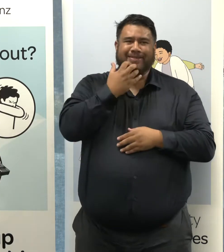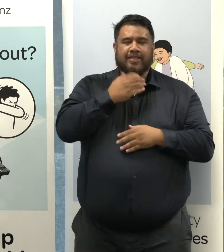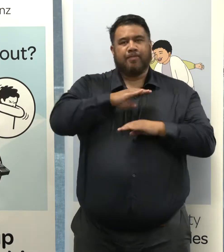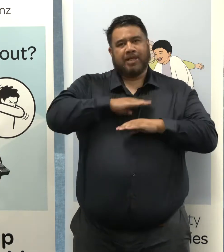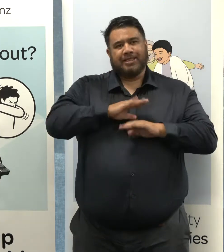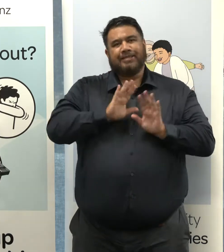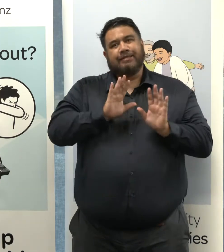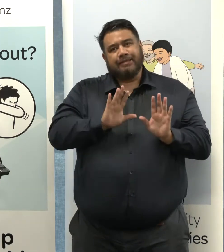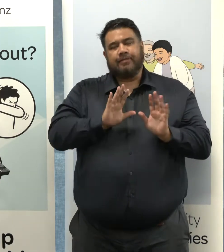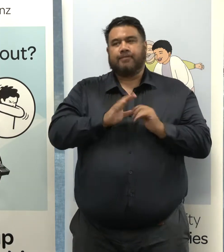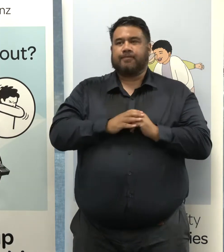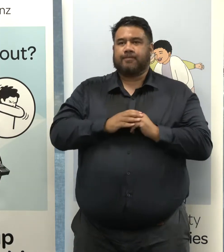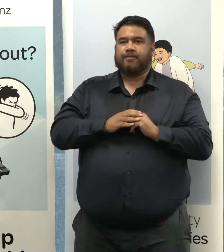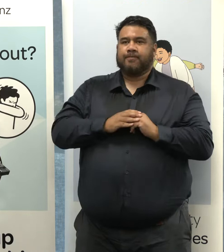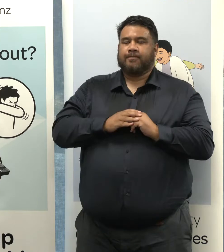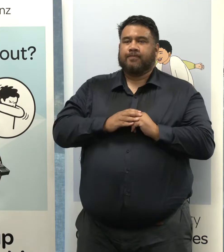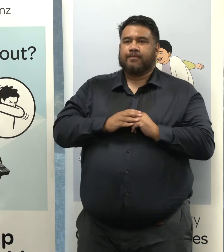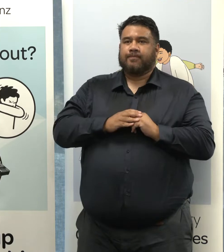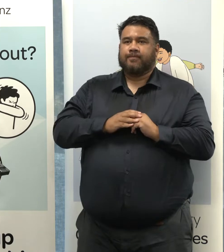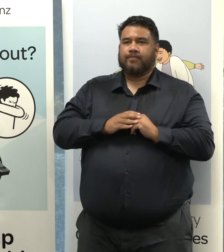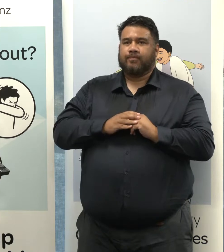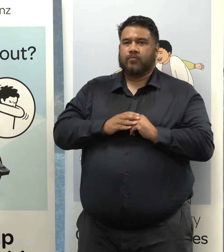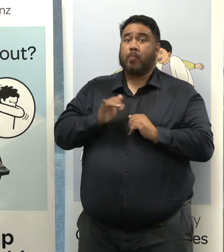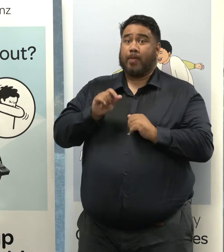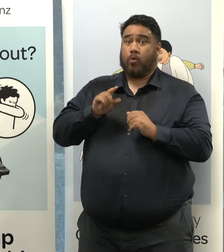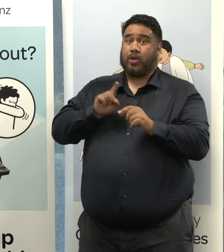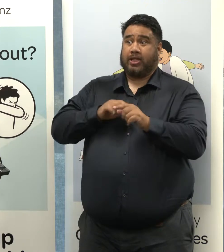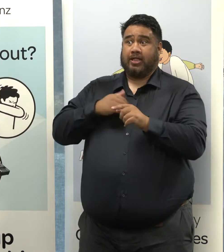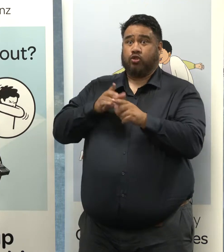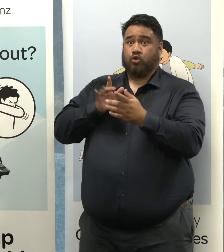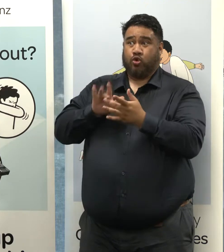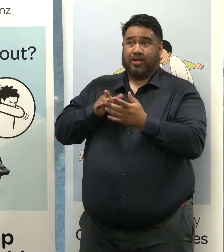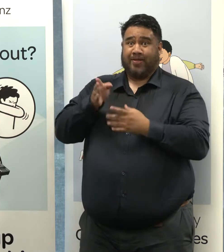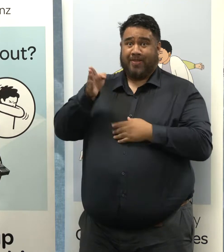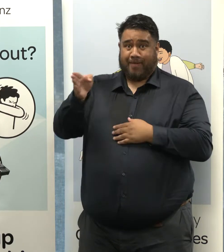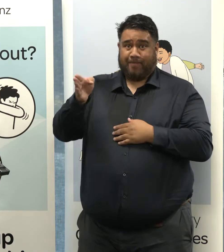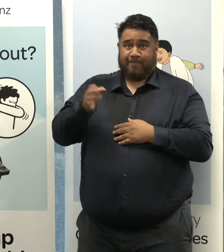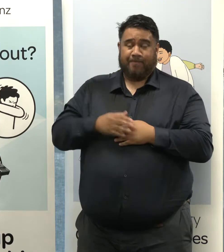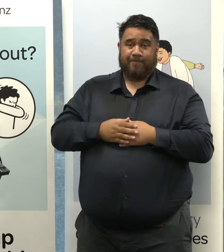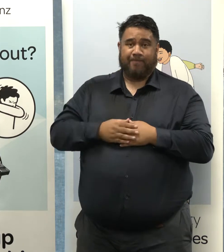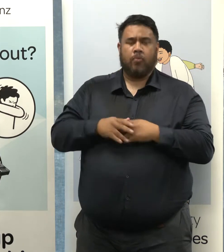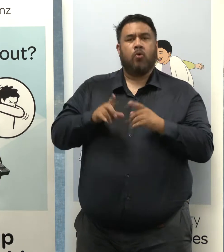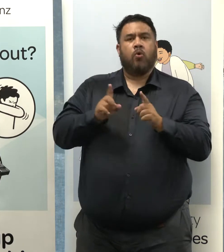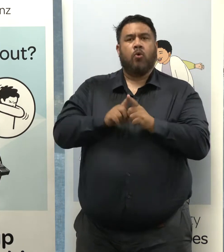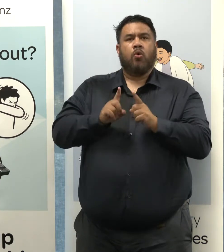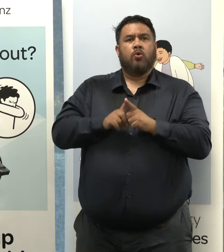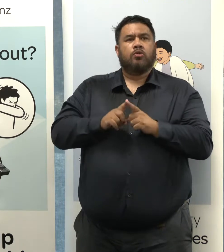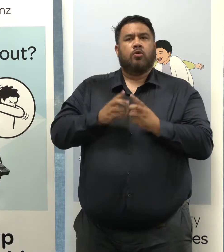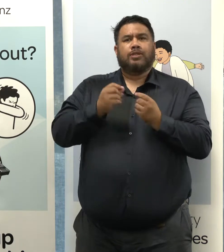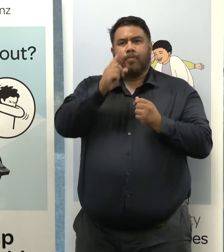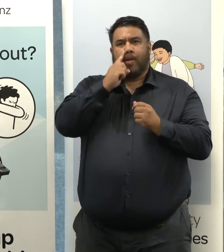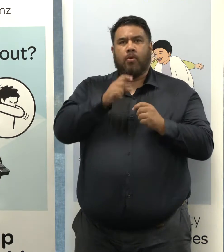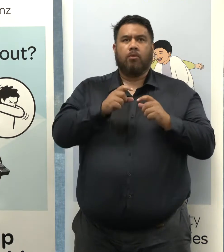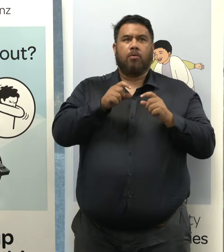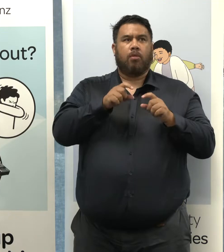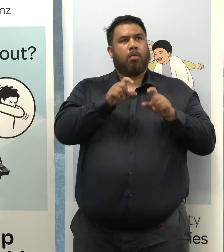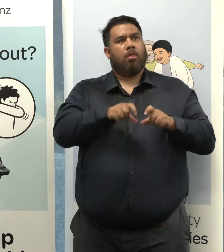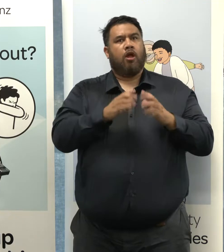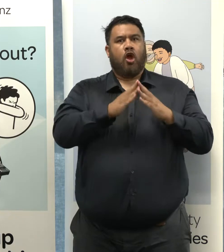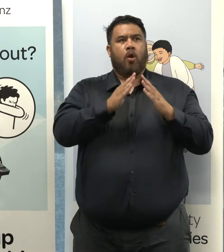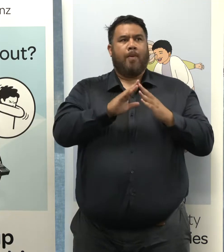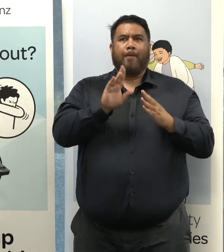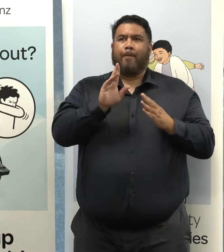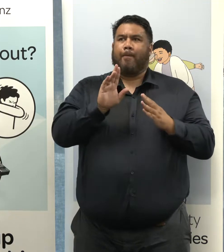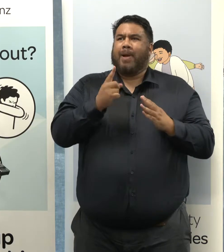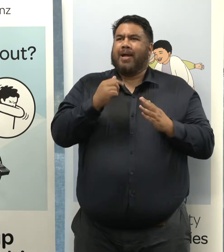be contacting them if they need to. There's also issues around isolation and needing manaaki support, and so sometimes